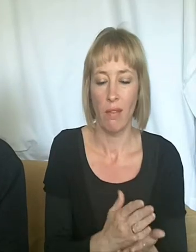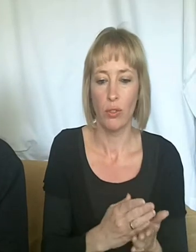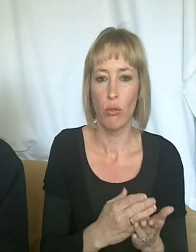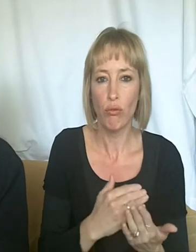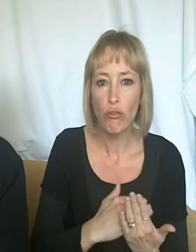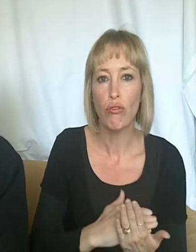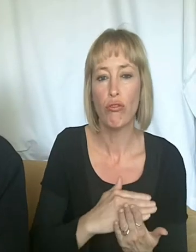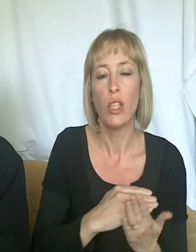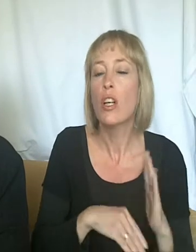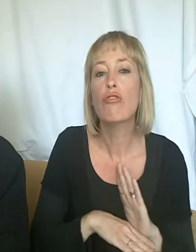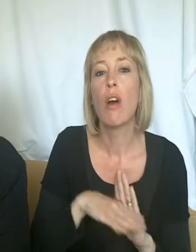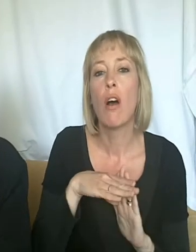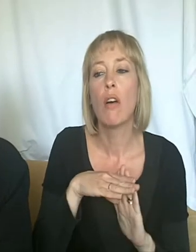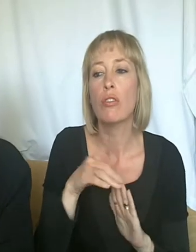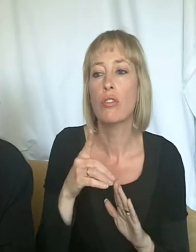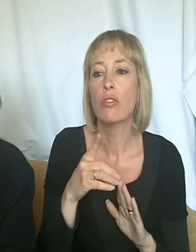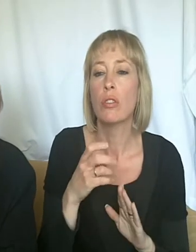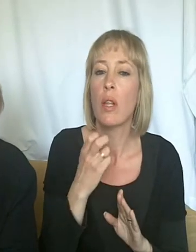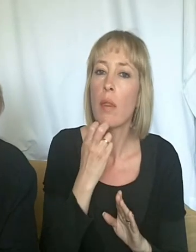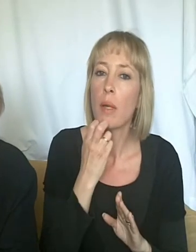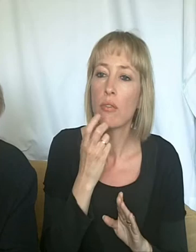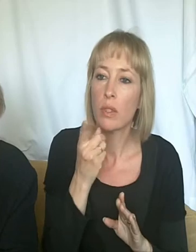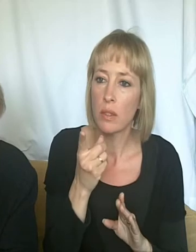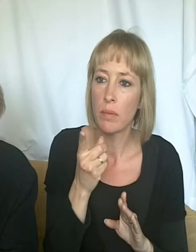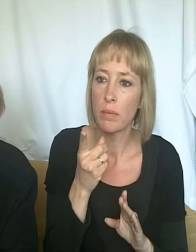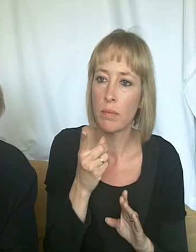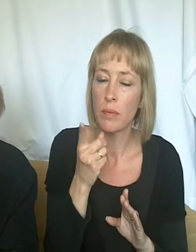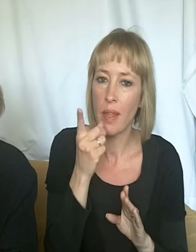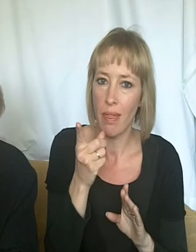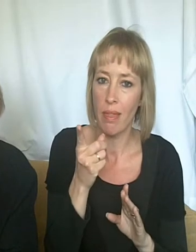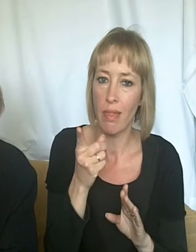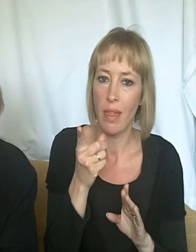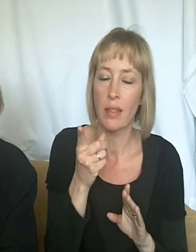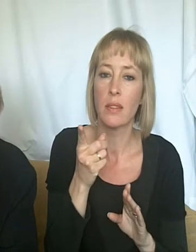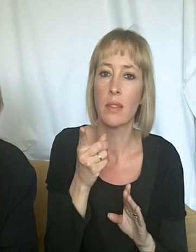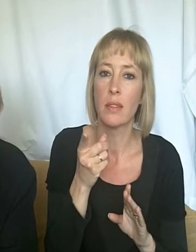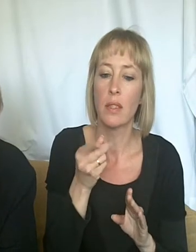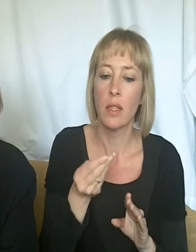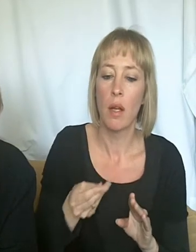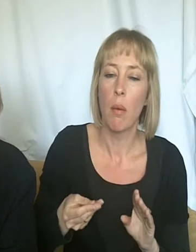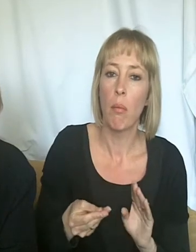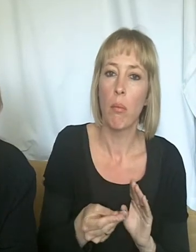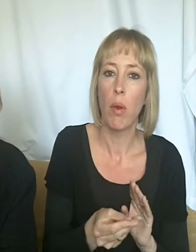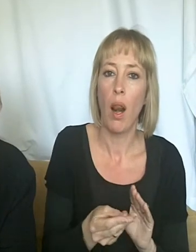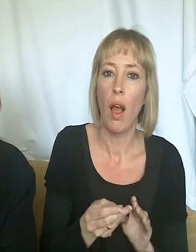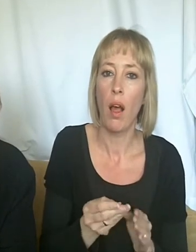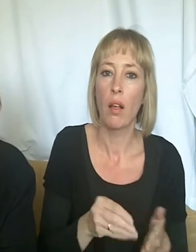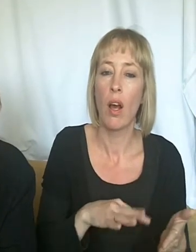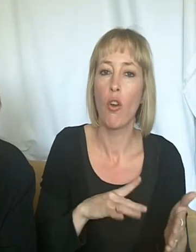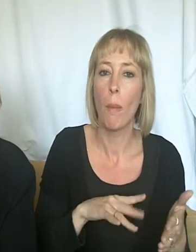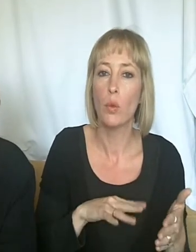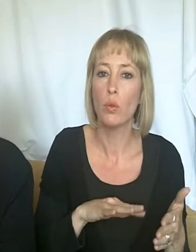the batteries, and so you will get a little battery charger that you can plug into